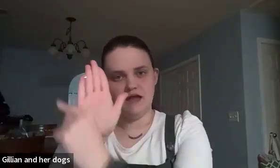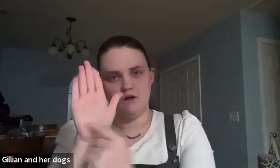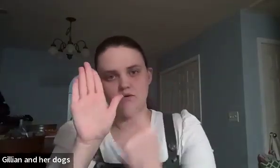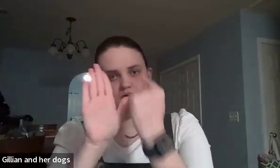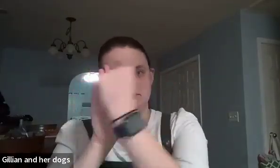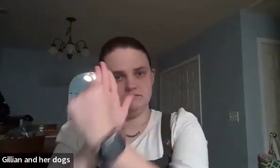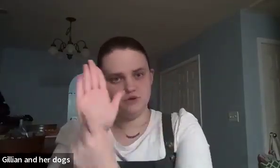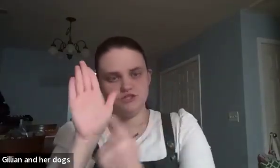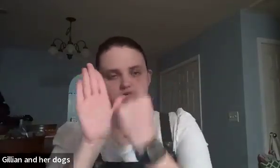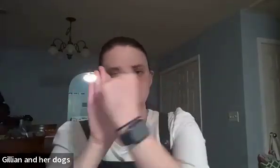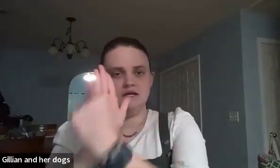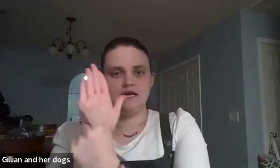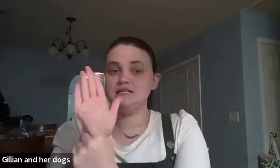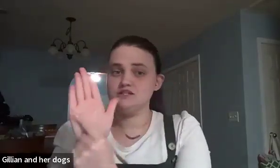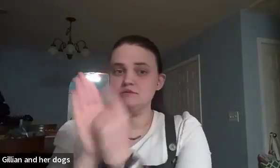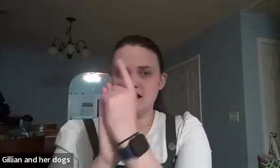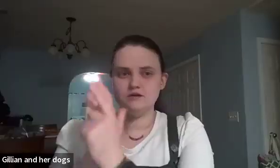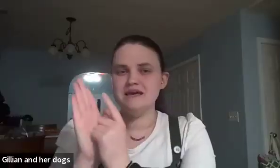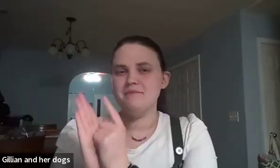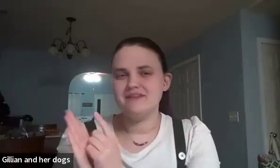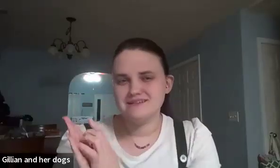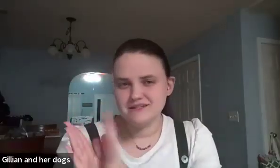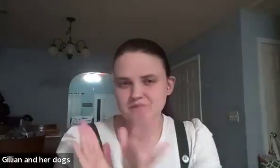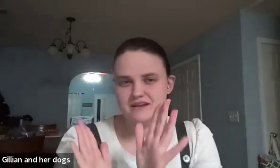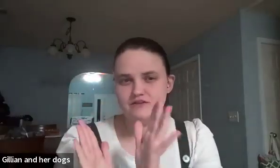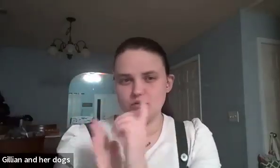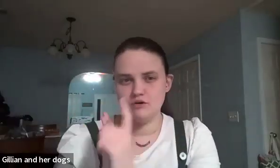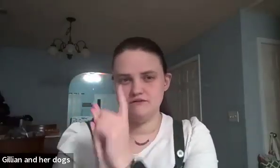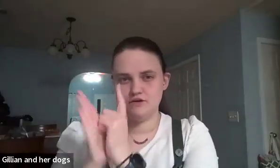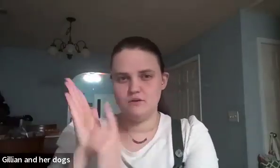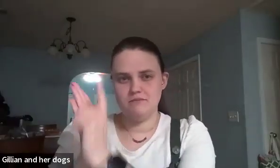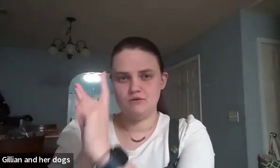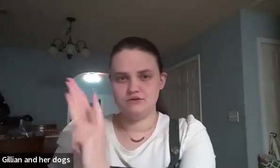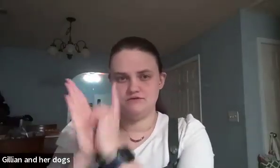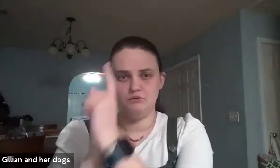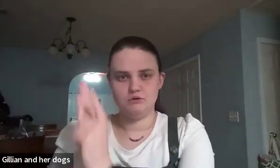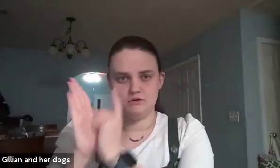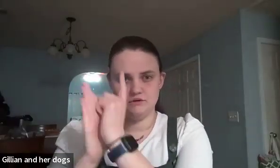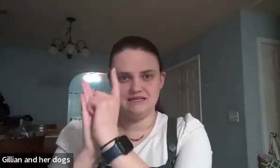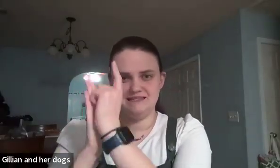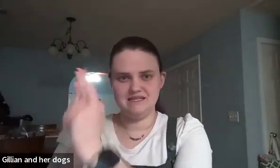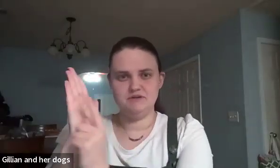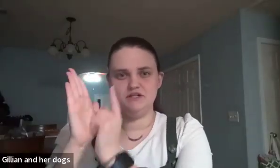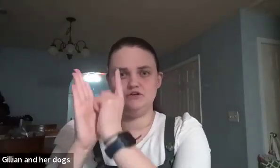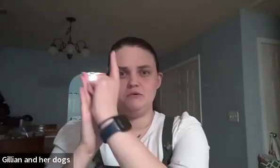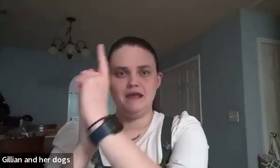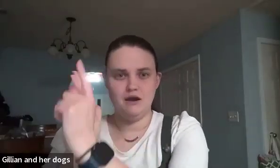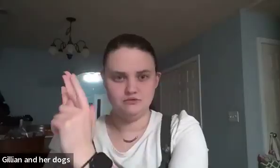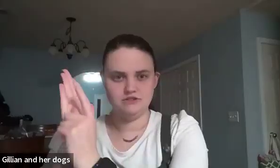the hour motion. It does look backwards, but that's not going to be the end of the world if you're going backwards or forwards. It's typically you're going out,